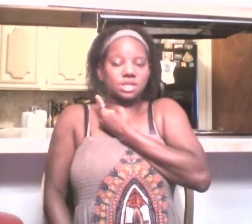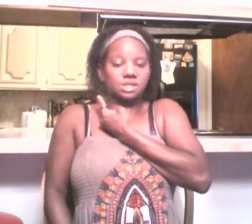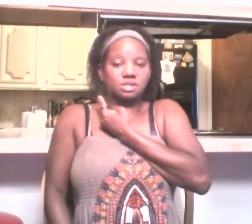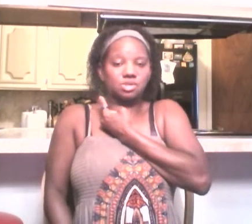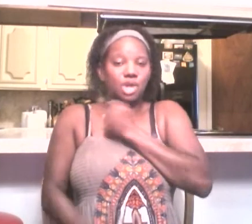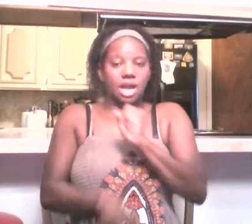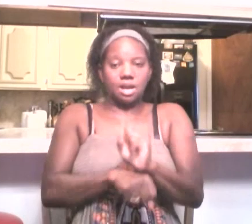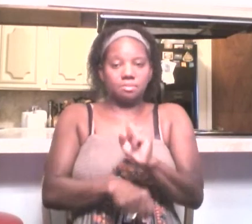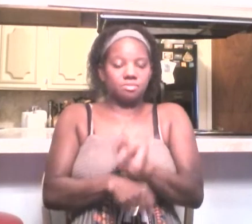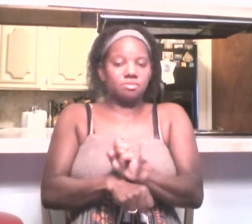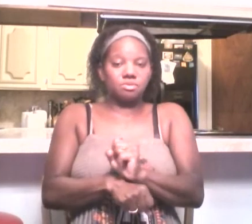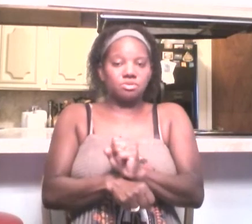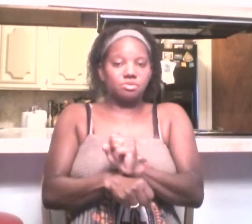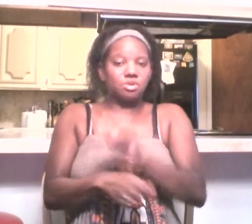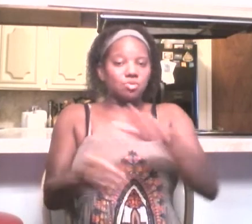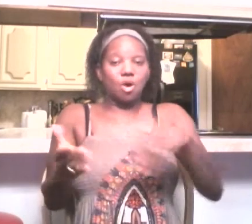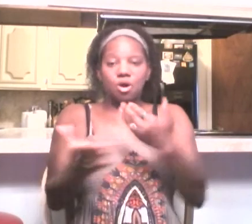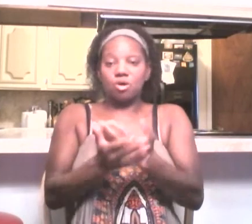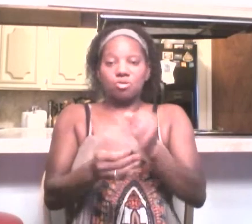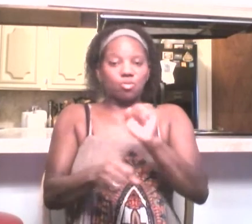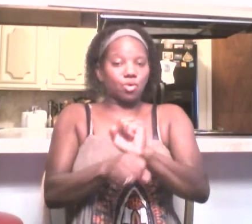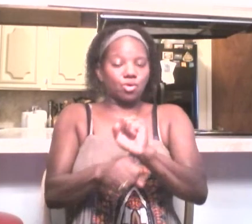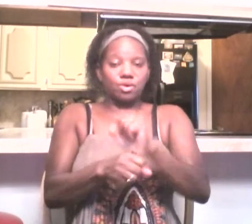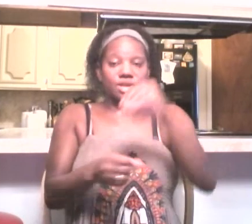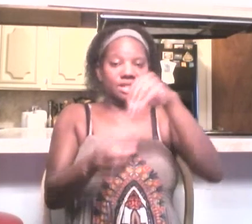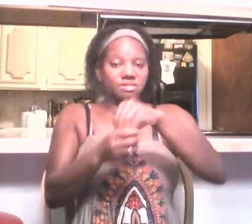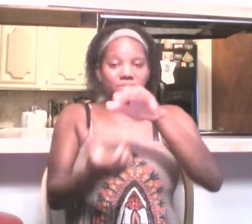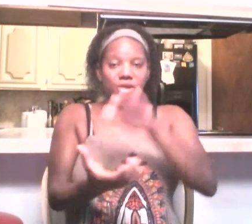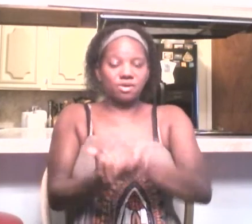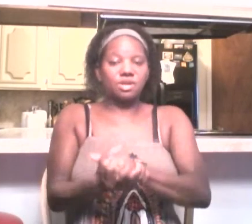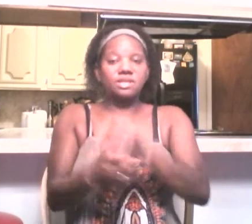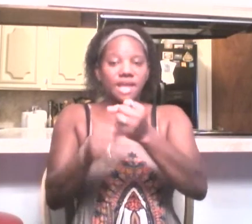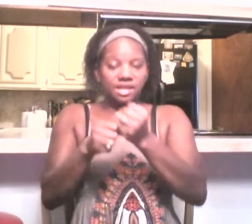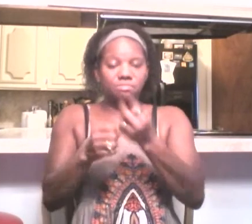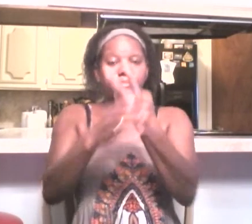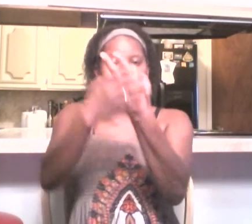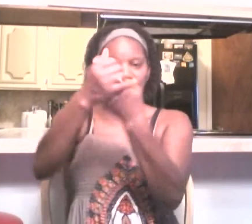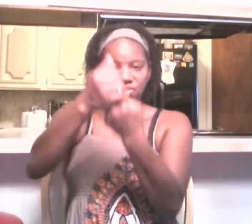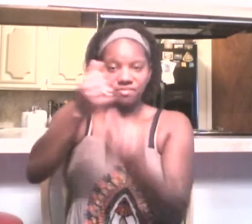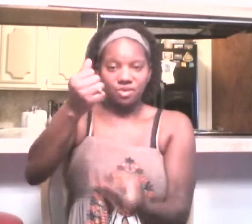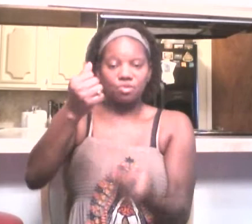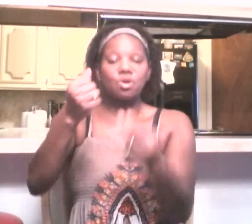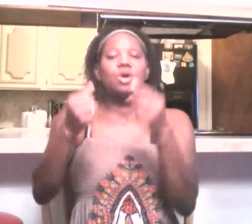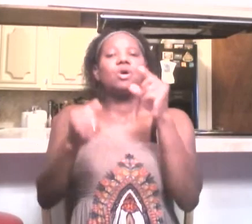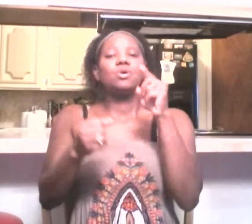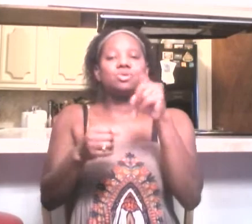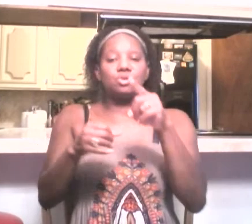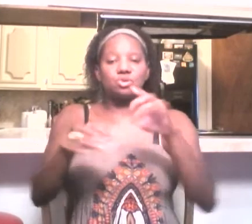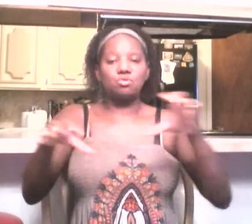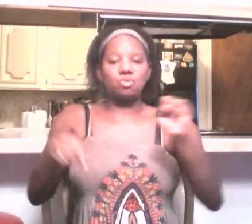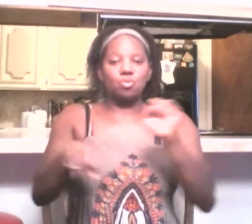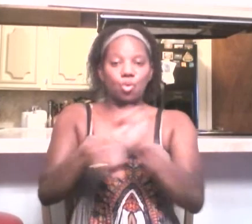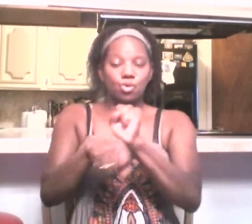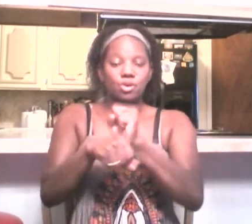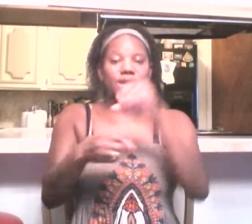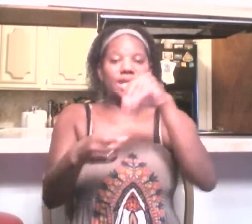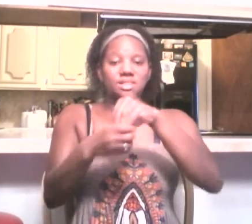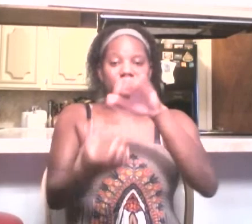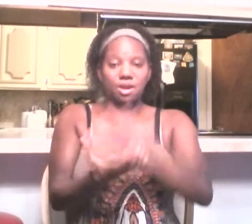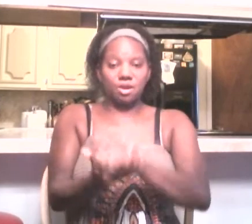person's job to do all the work in the marriage. It takes both of you to do the work in the